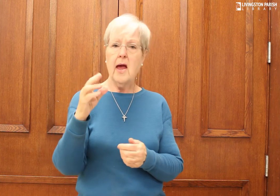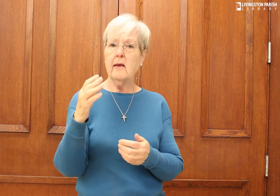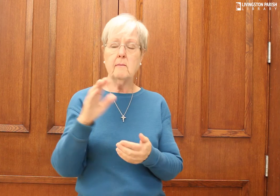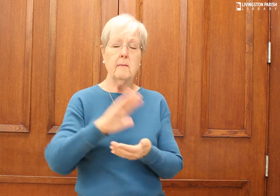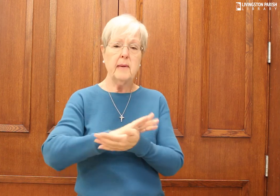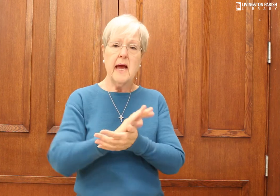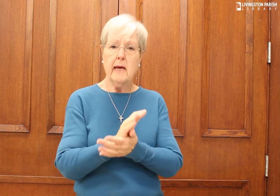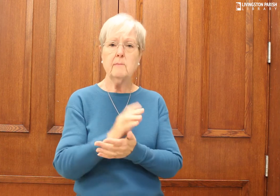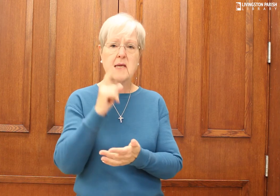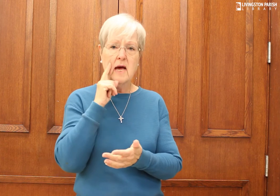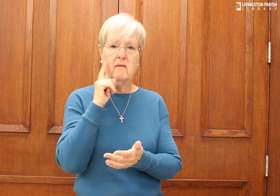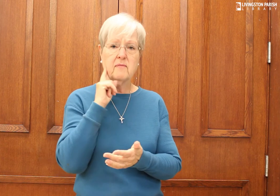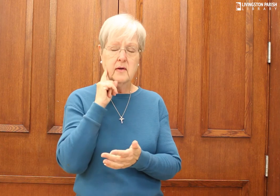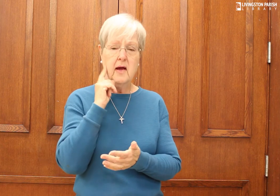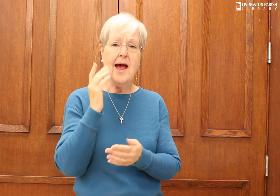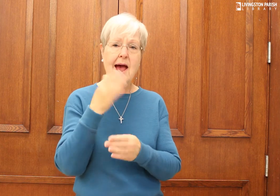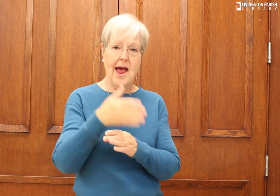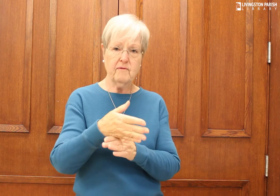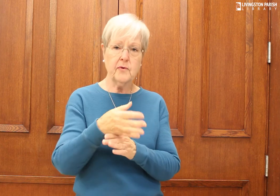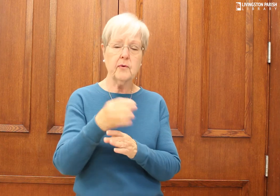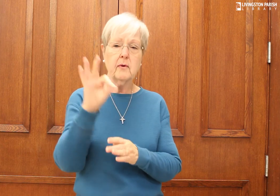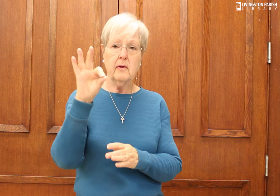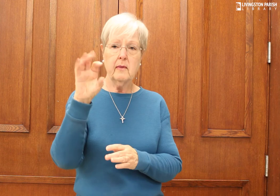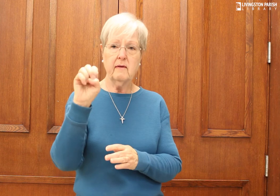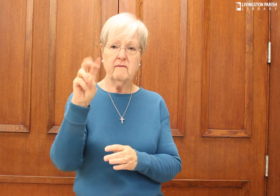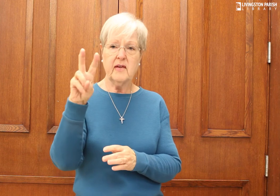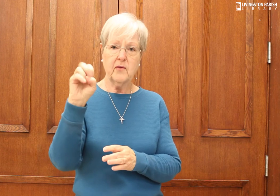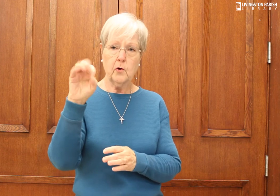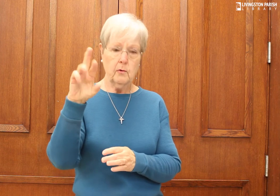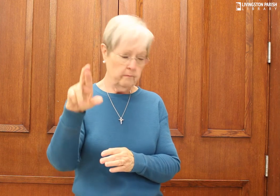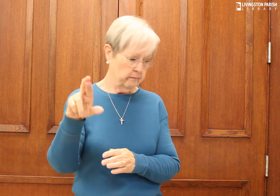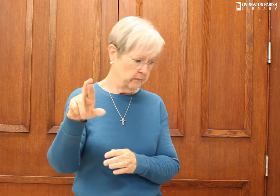and became deaf after the fever.